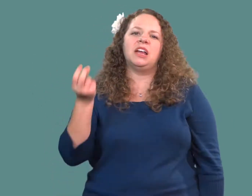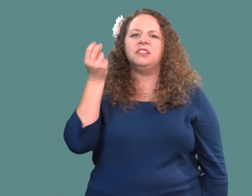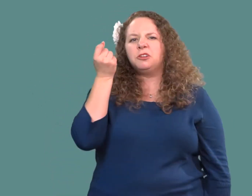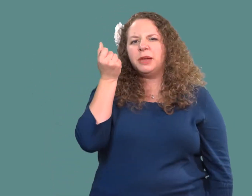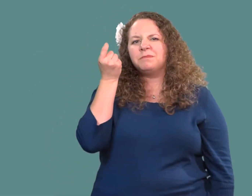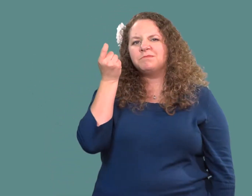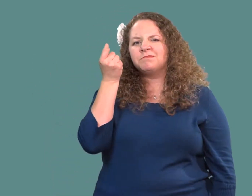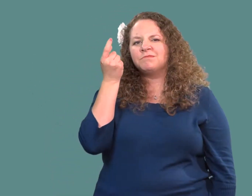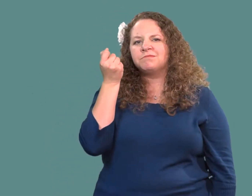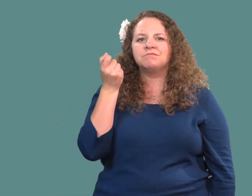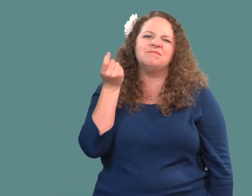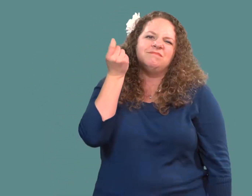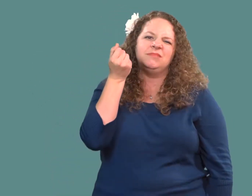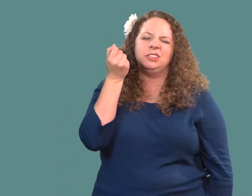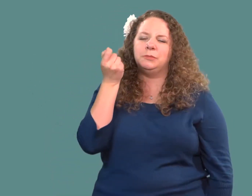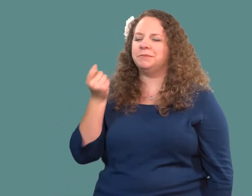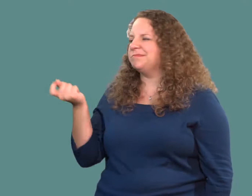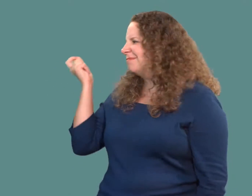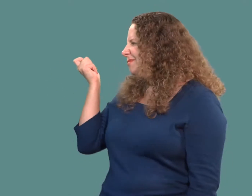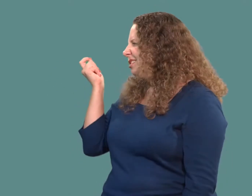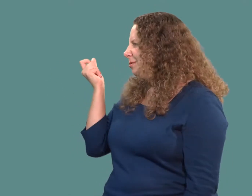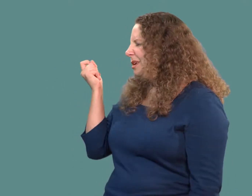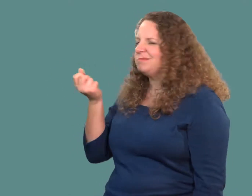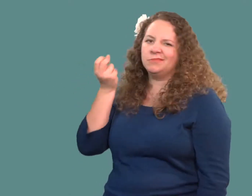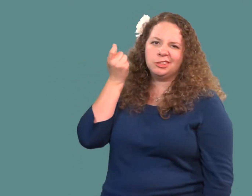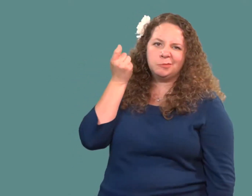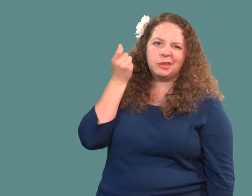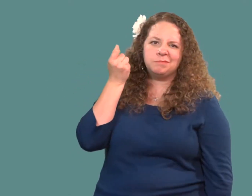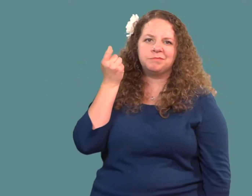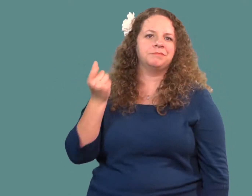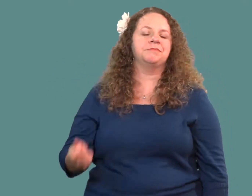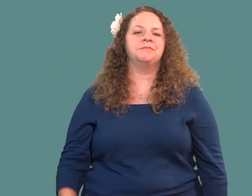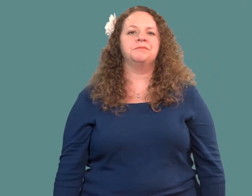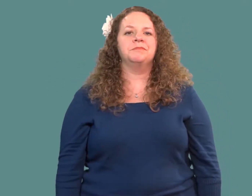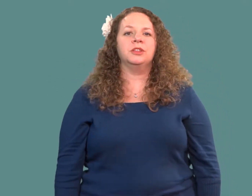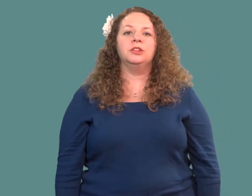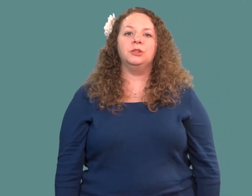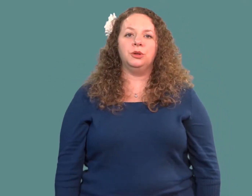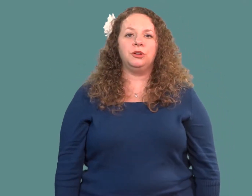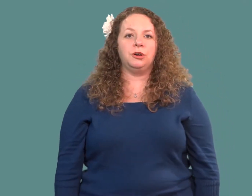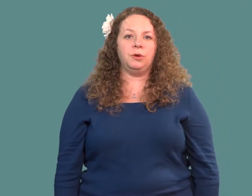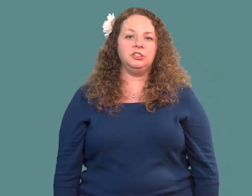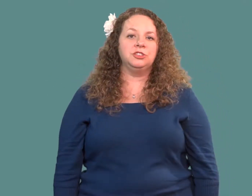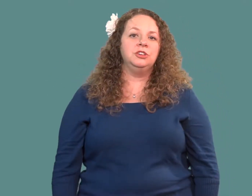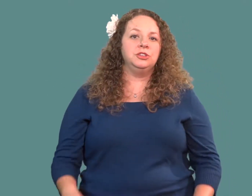A little bit, a little bit, a little bit, a little bit. Look or watch,